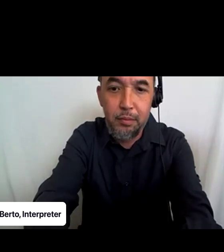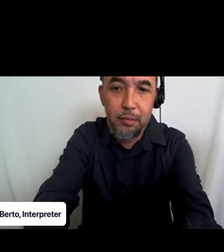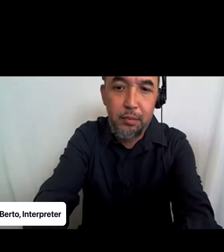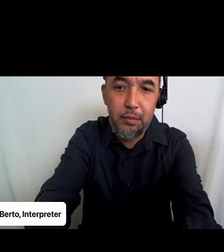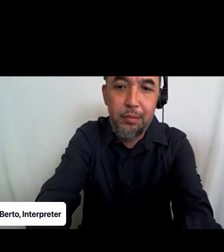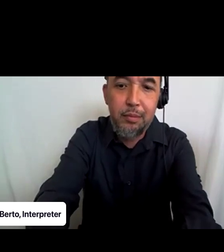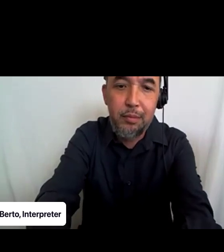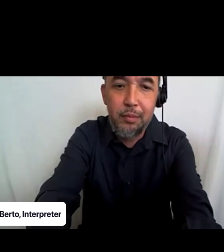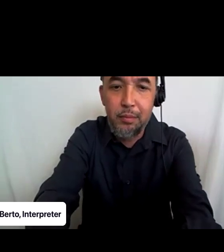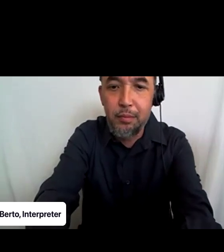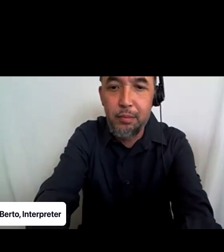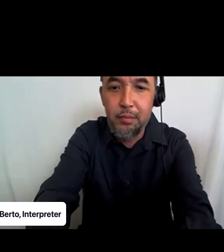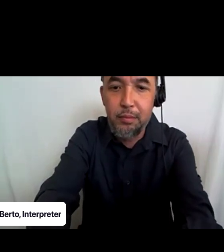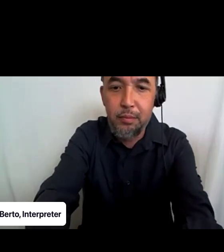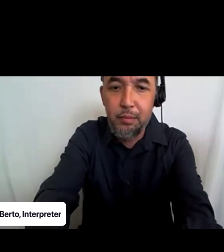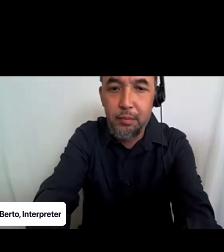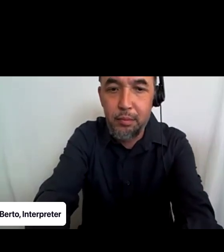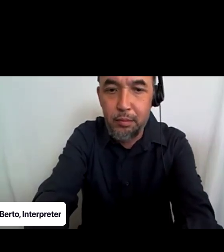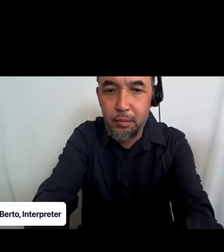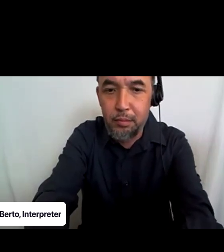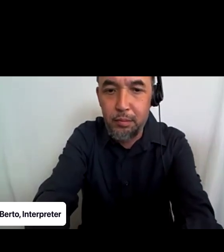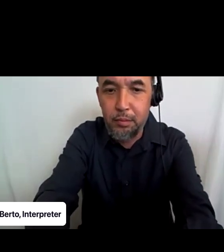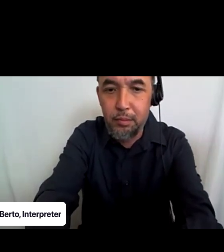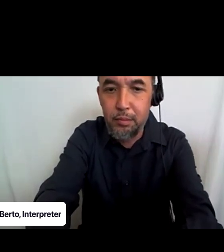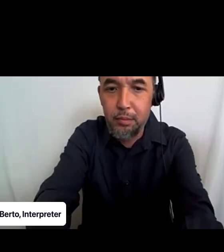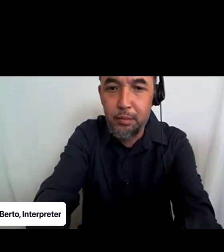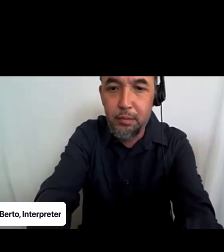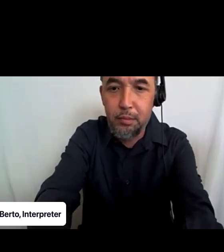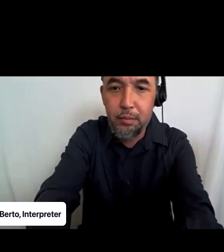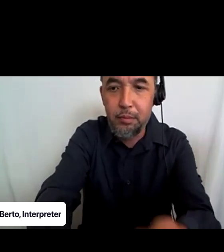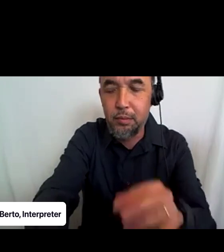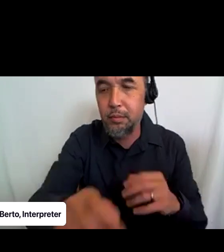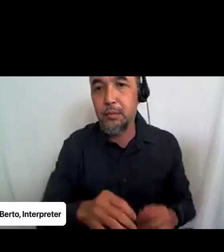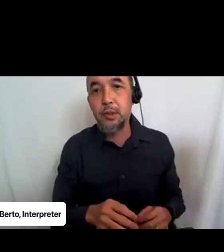that. Yeah. And basically I'm just gonna